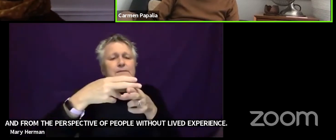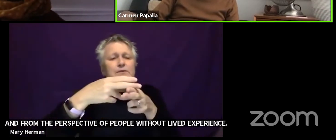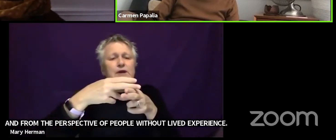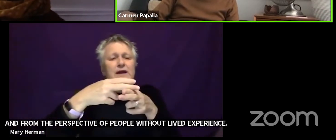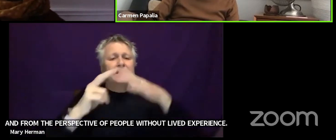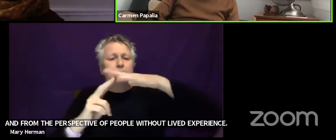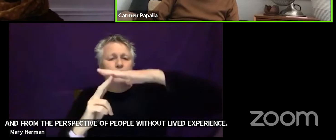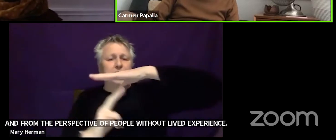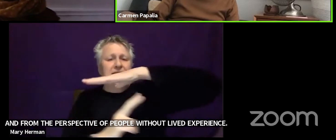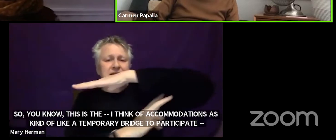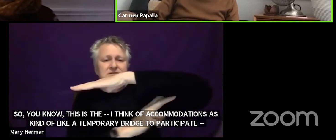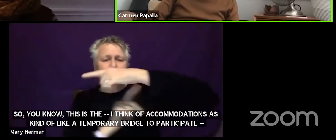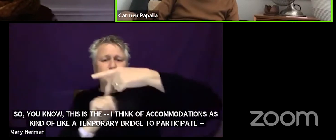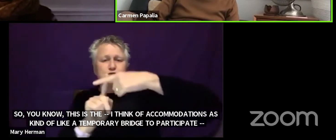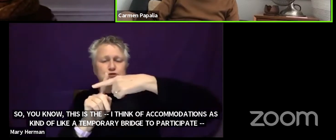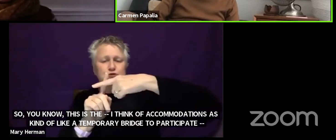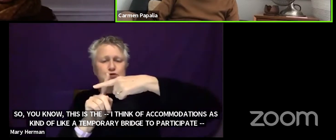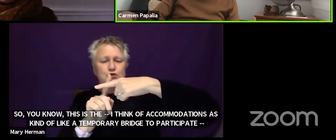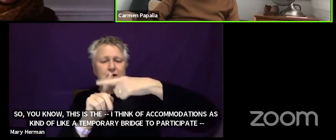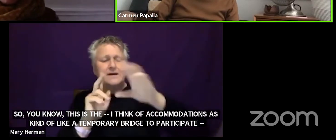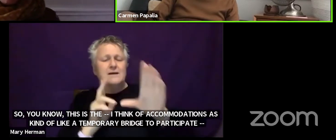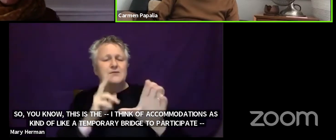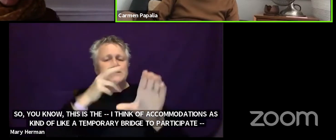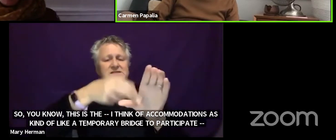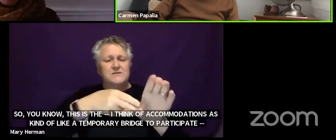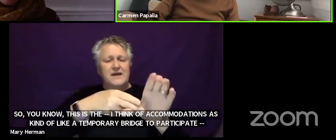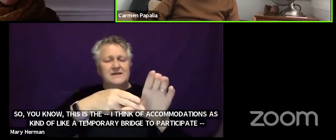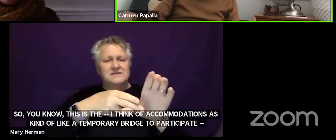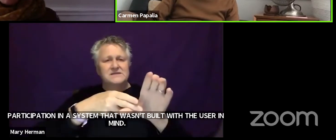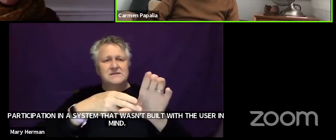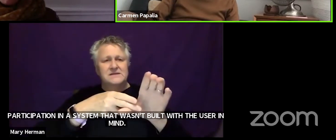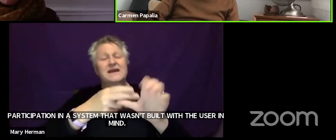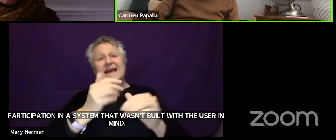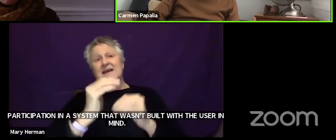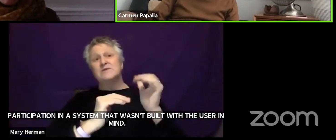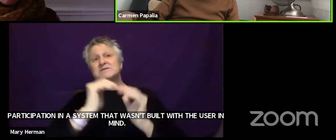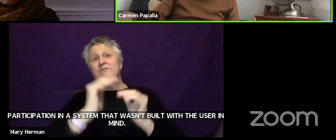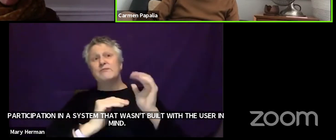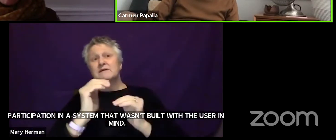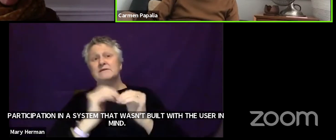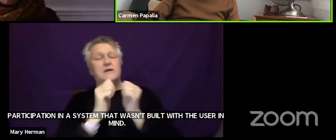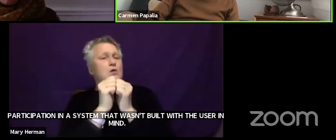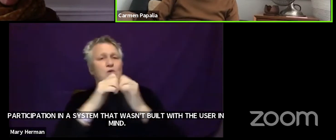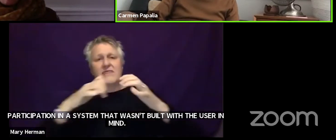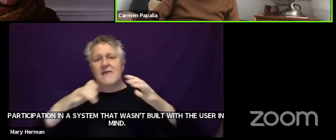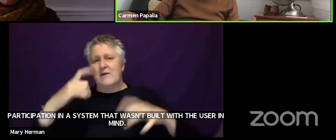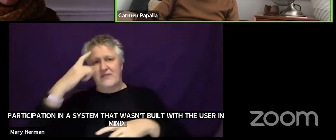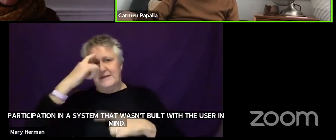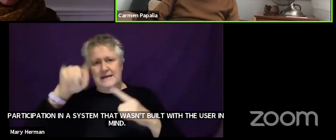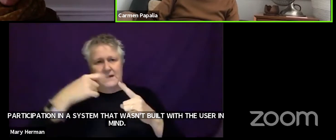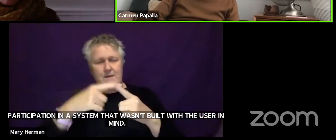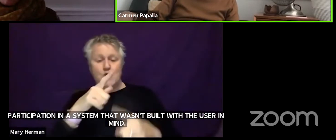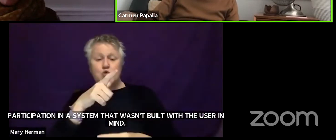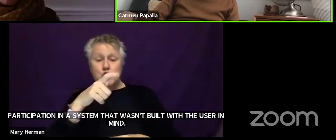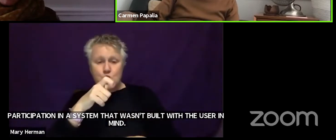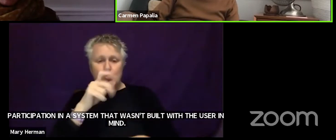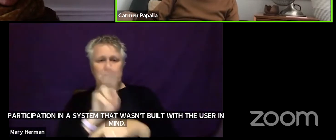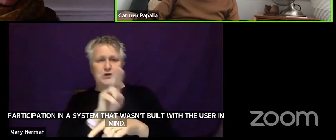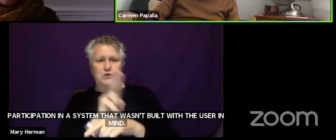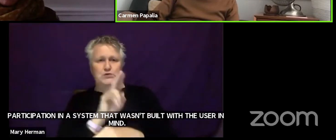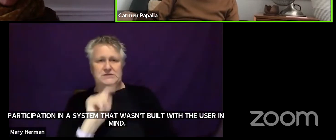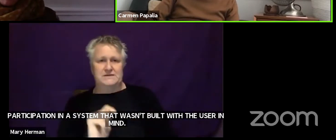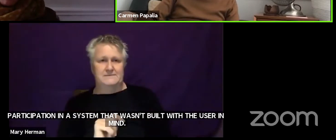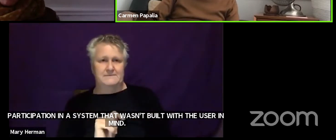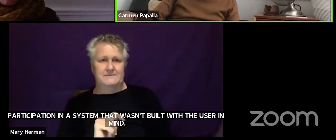a system that wasn't built with the user in mind. So, it's really a way to retrofit